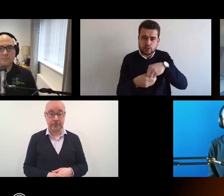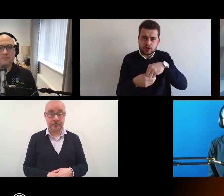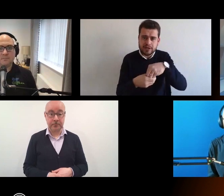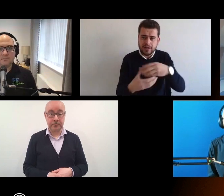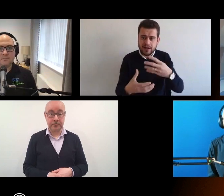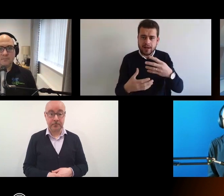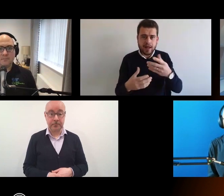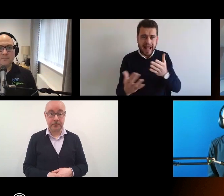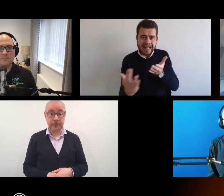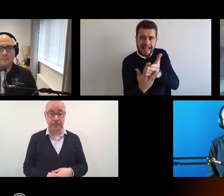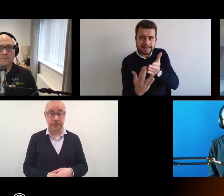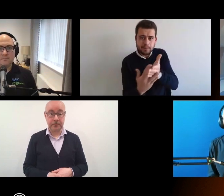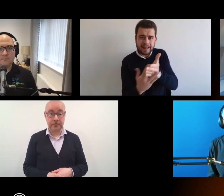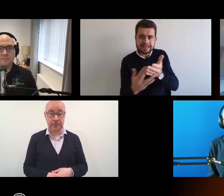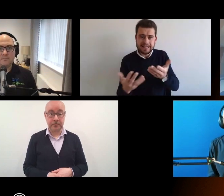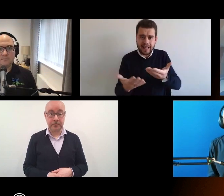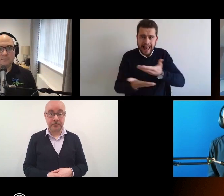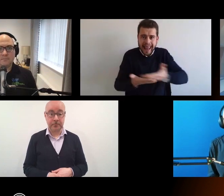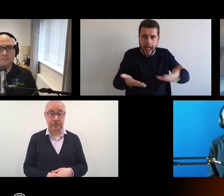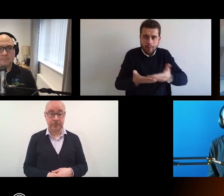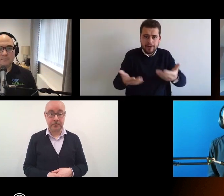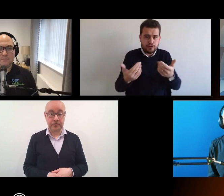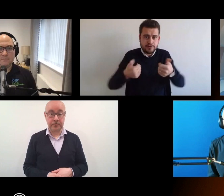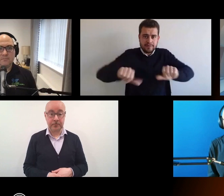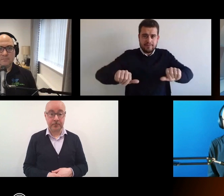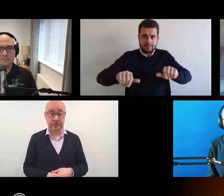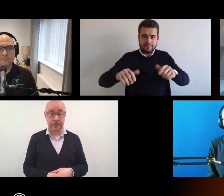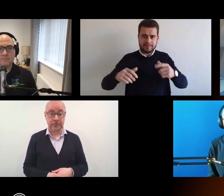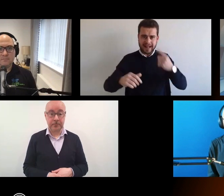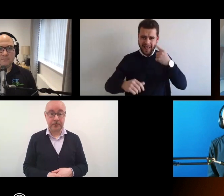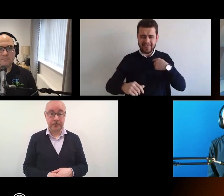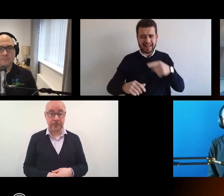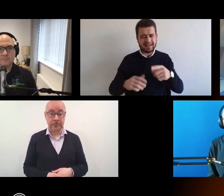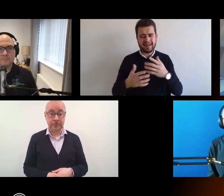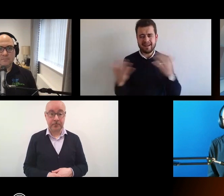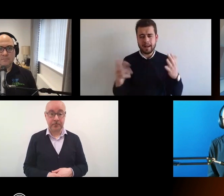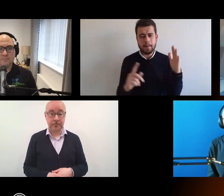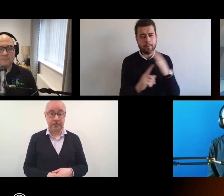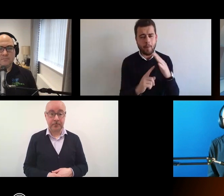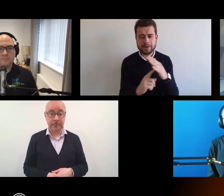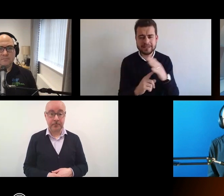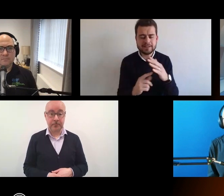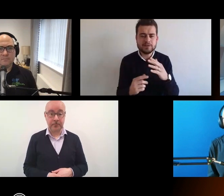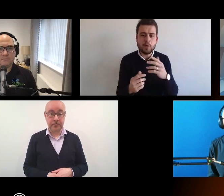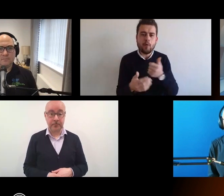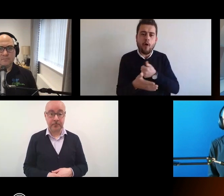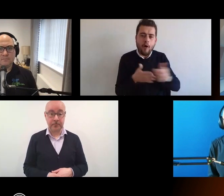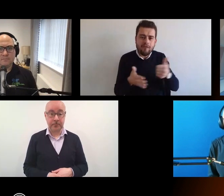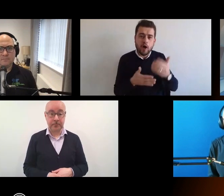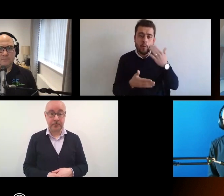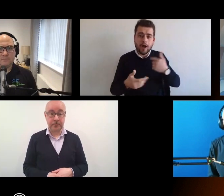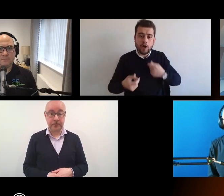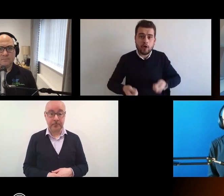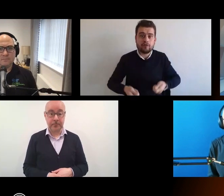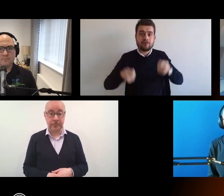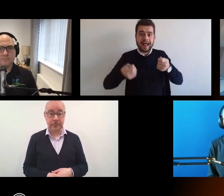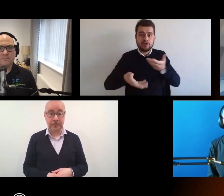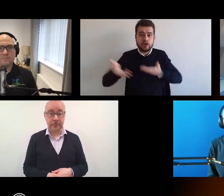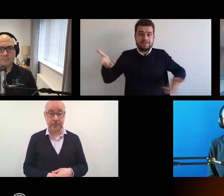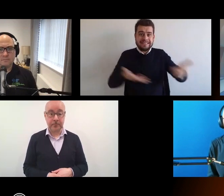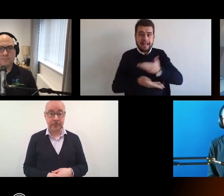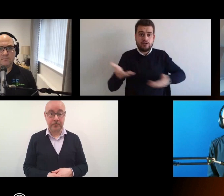everything they do links to inclusion and accessibility, ensuring that people from different languages can access